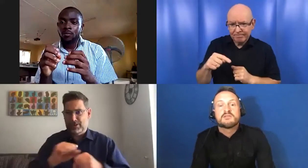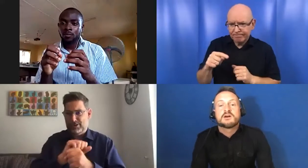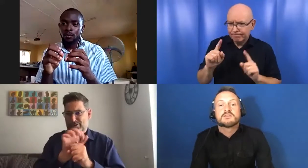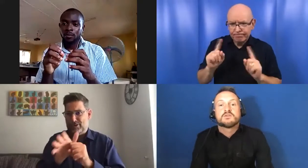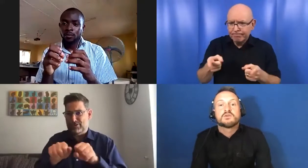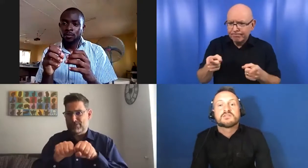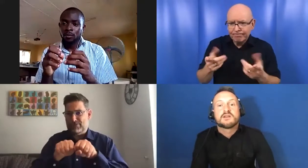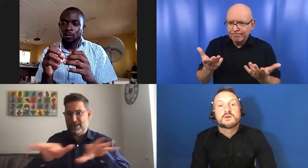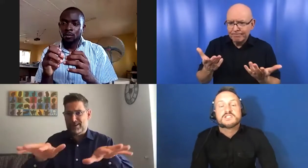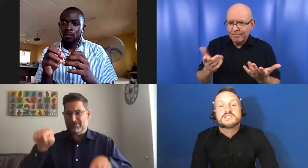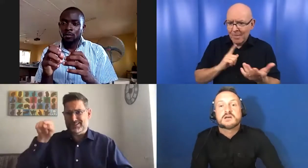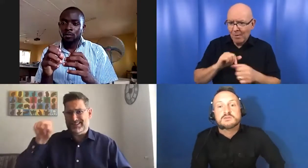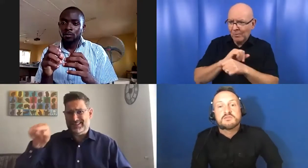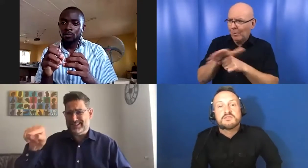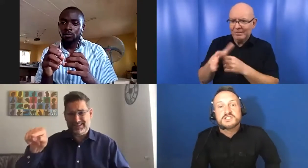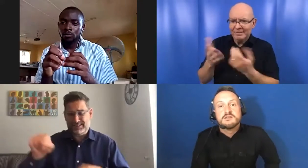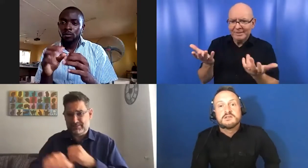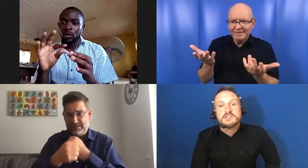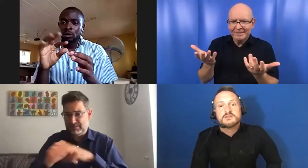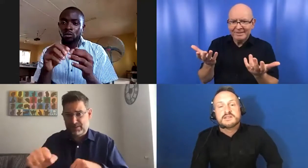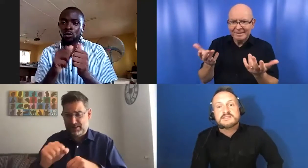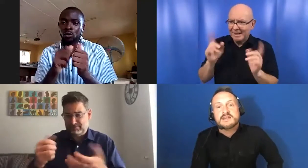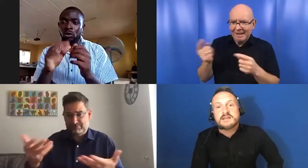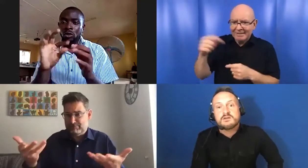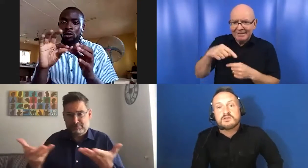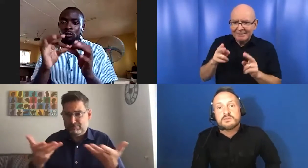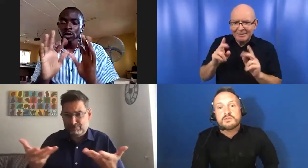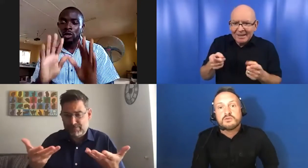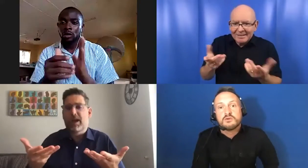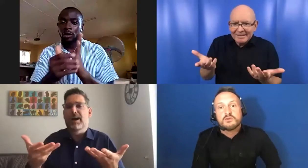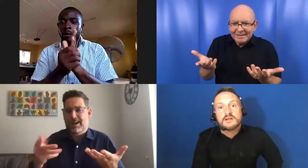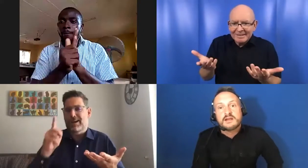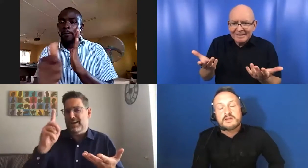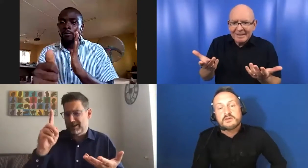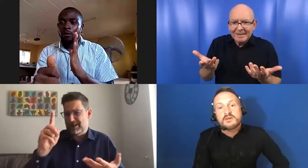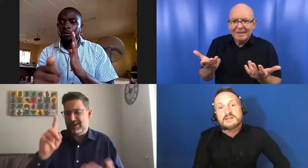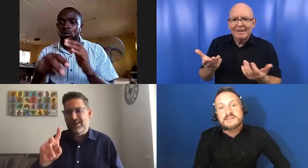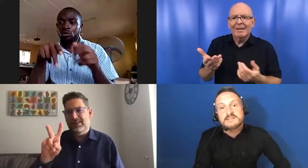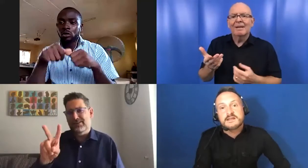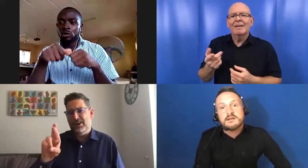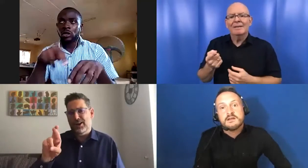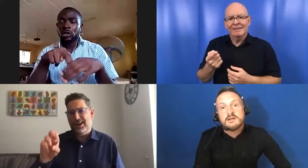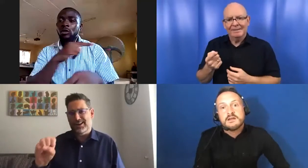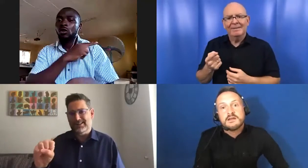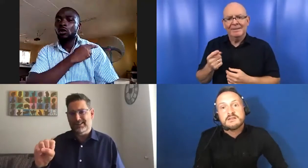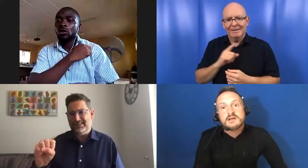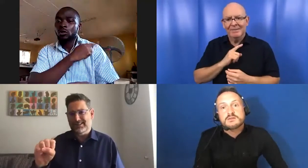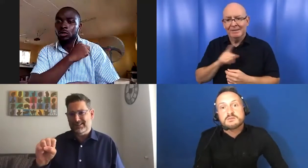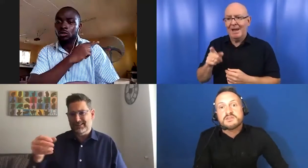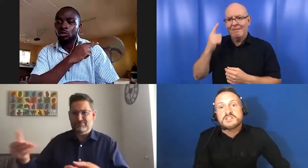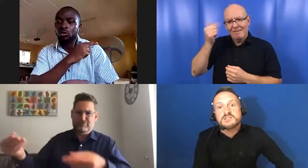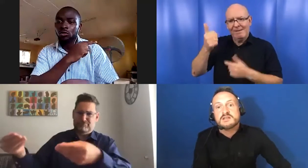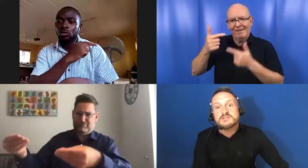People have asked for sign language interpreter provision during their stay in hospital or in any other healthcare setting.